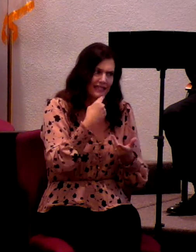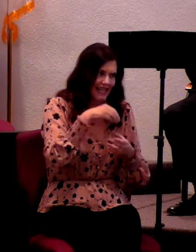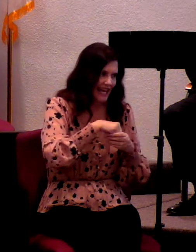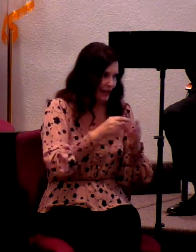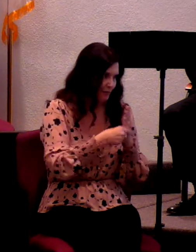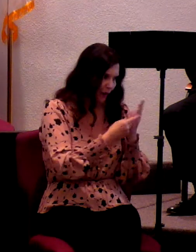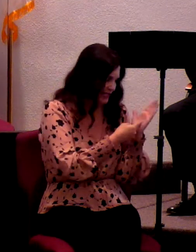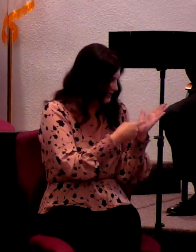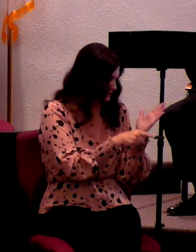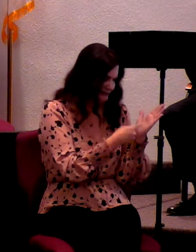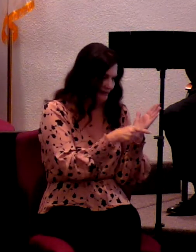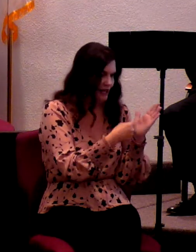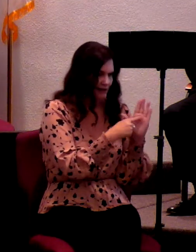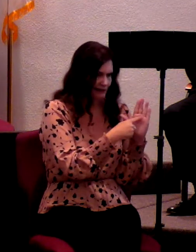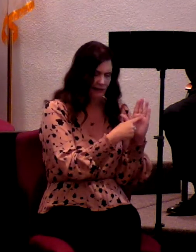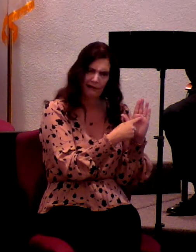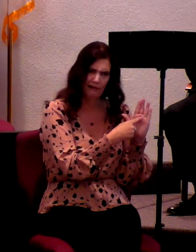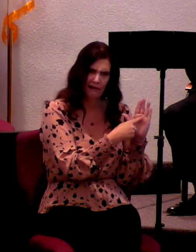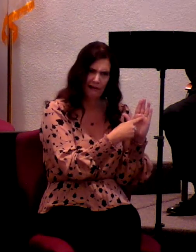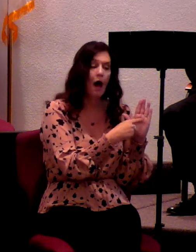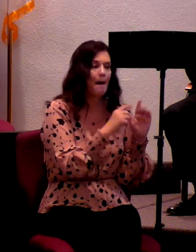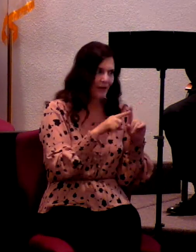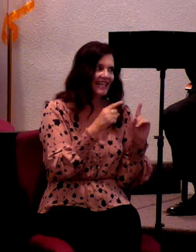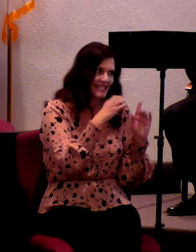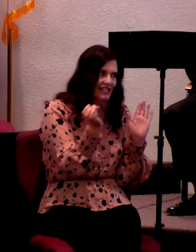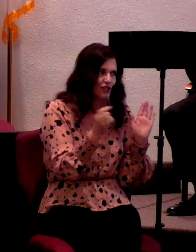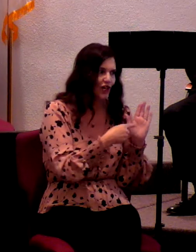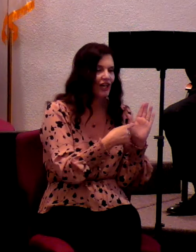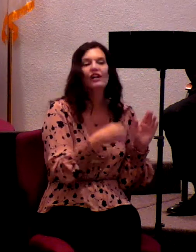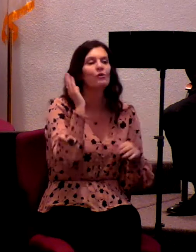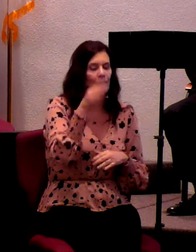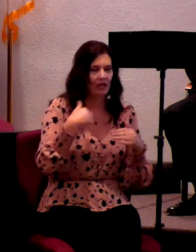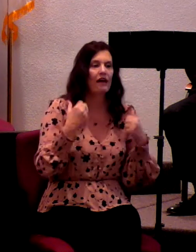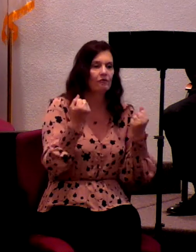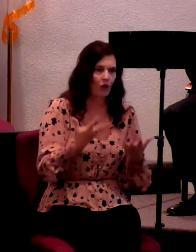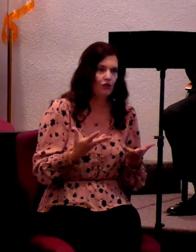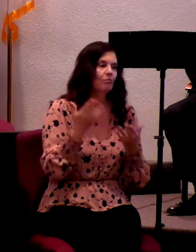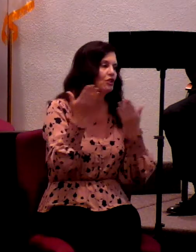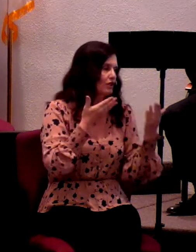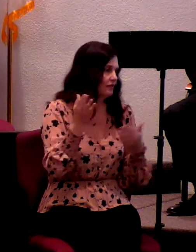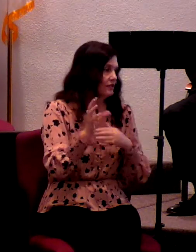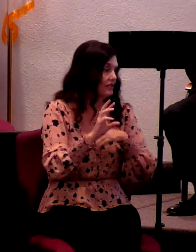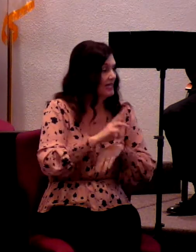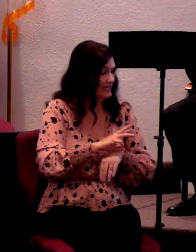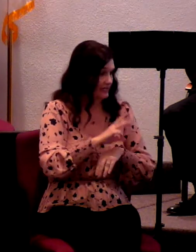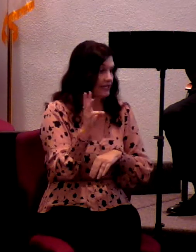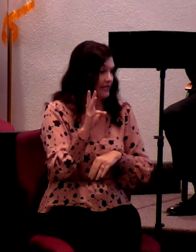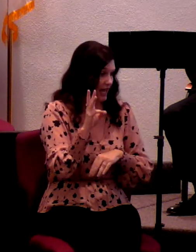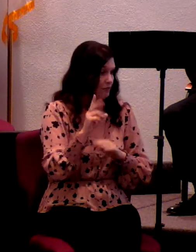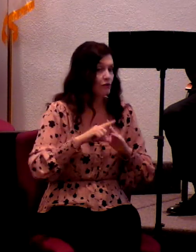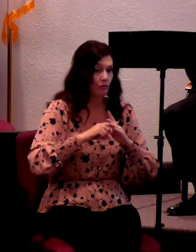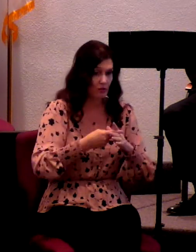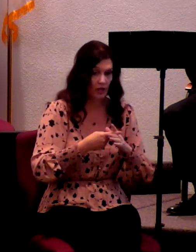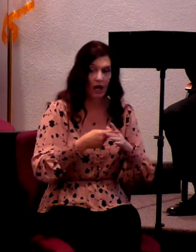bulletin. And we will be having multiple services next Sunday. We'll start at 6 a.m. You're welcome to